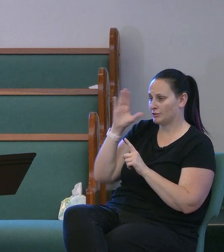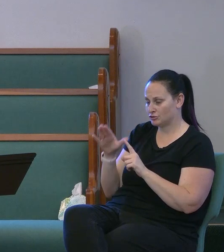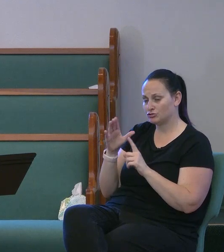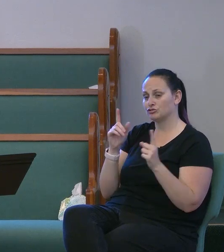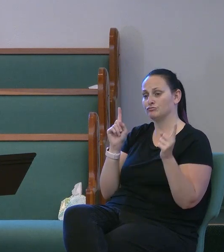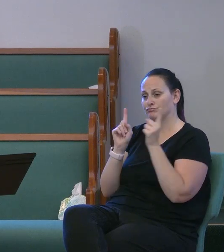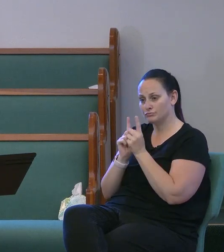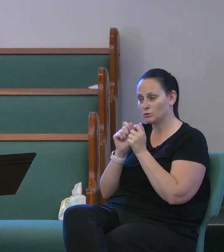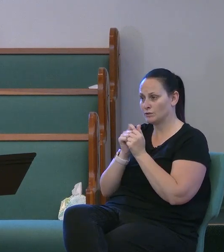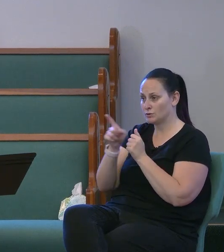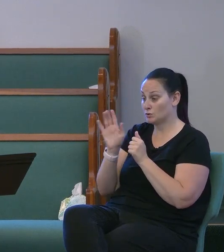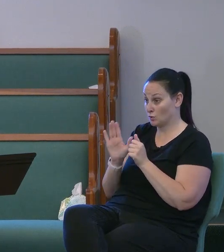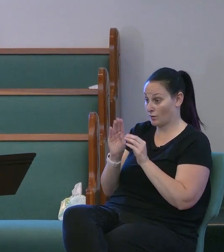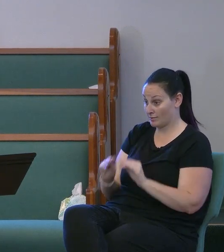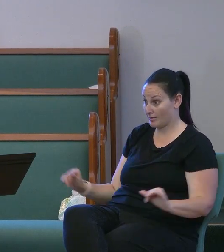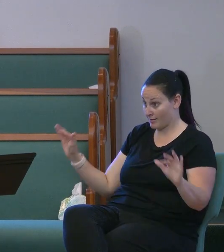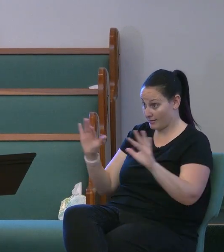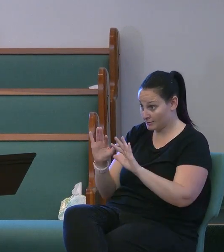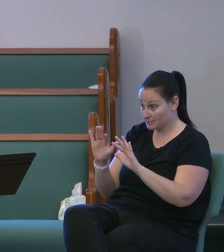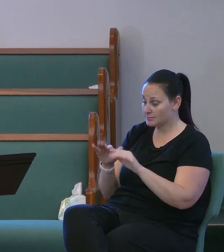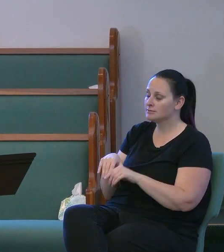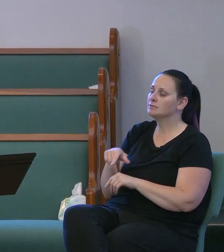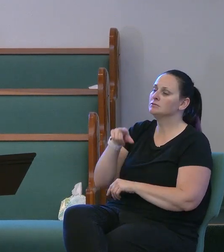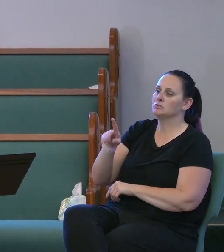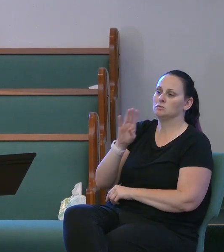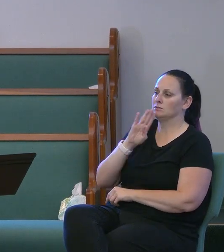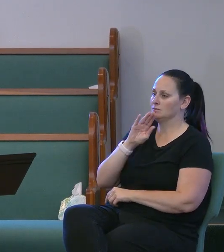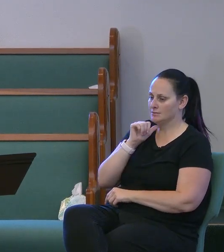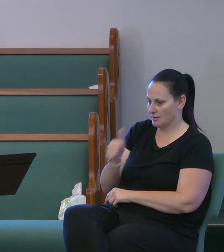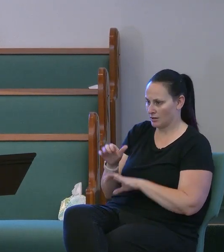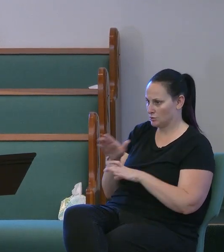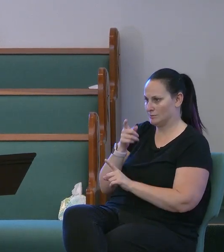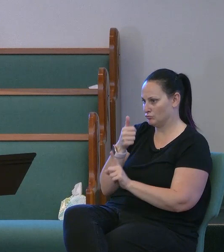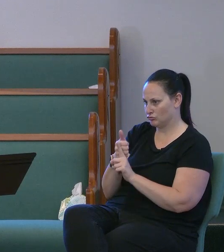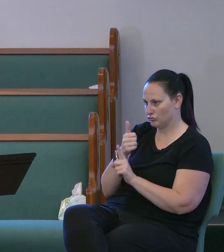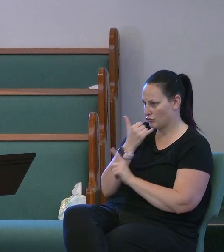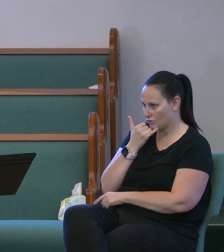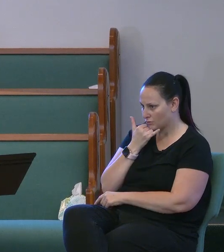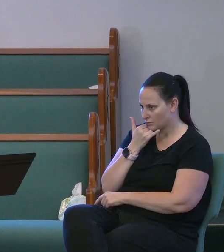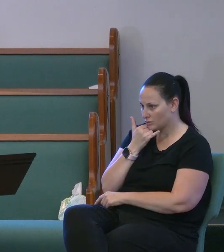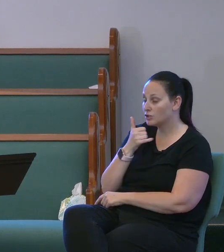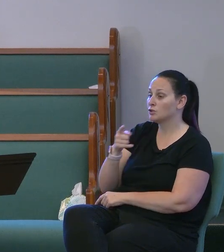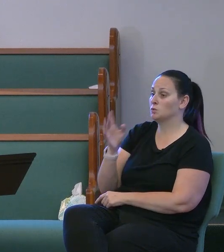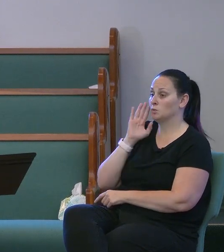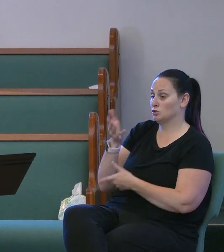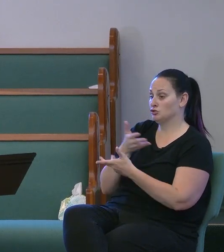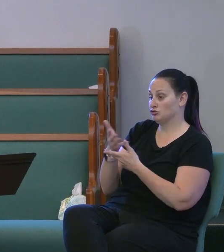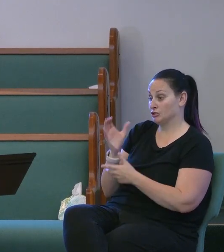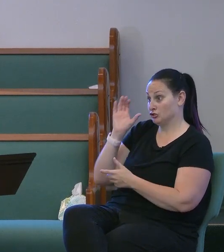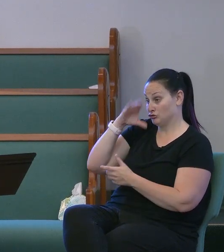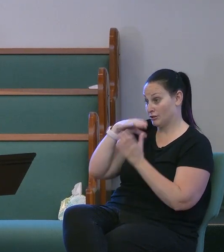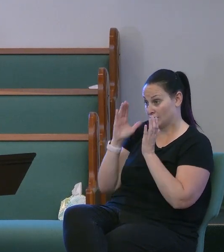you in your land, you shall not do him wrong. You shall treat the stranger